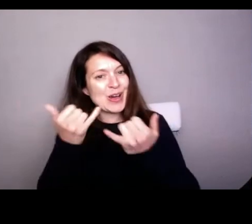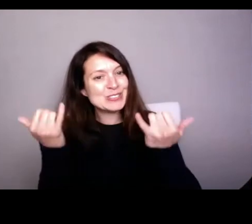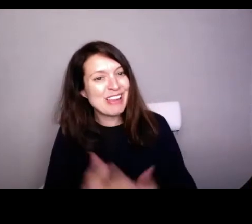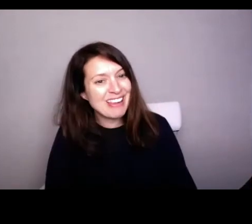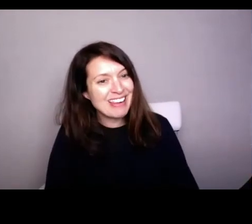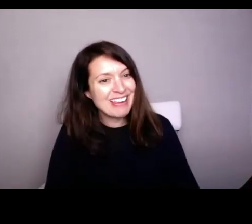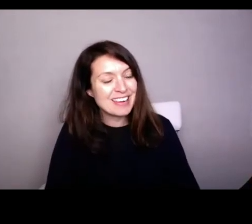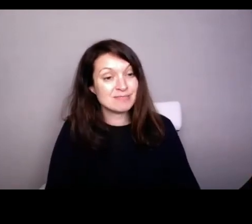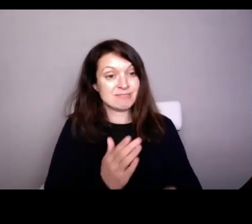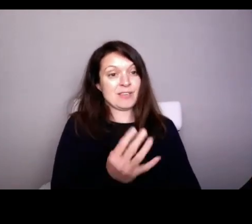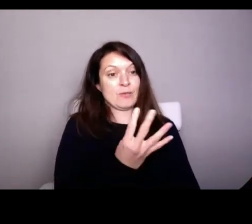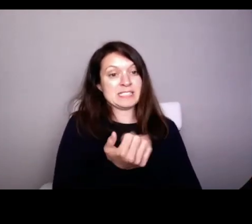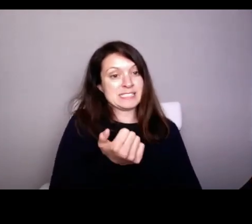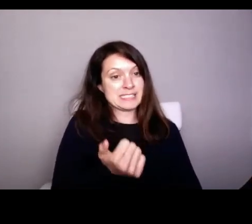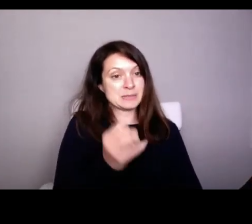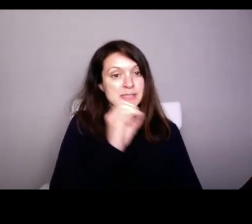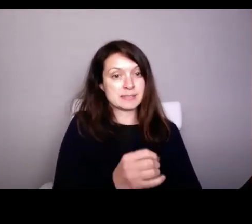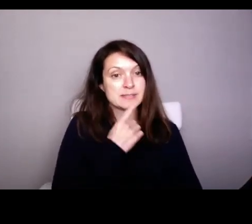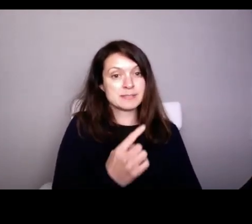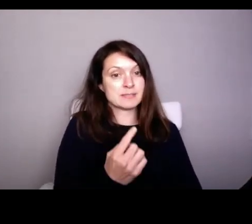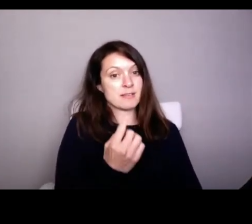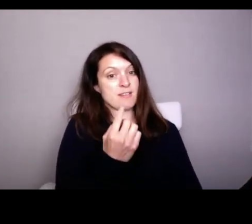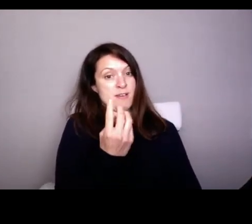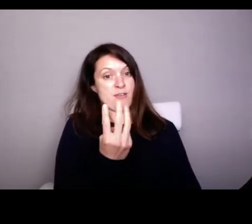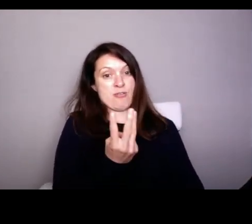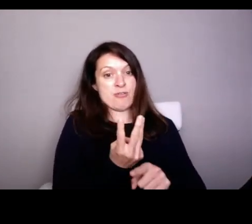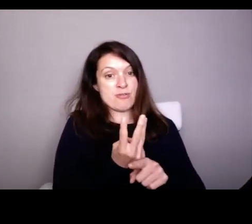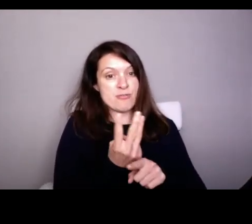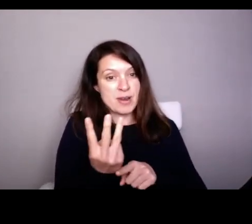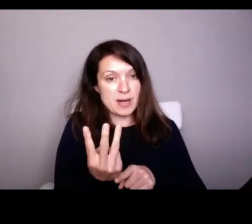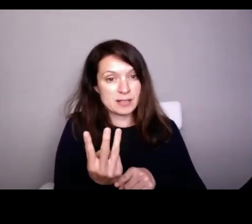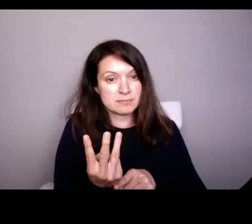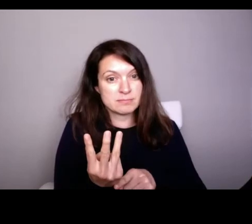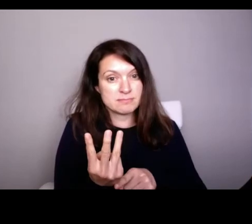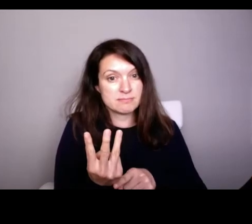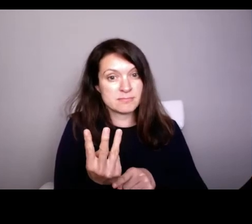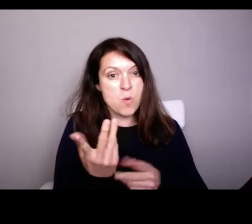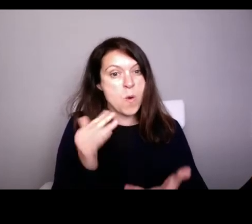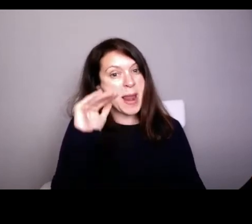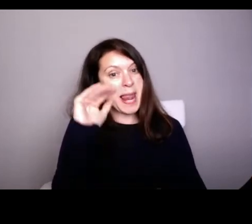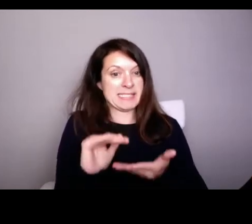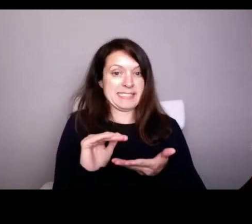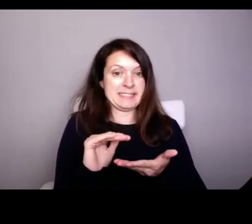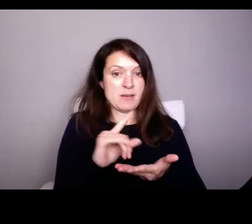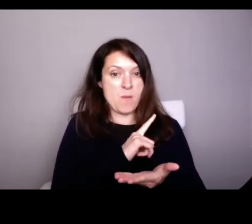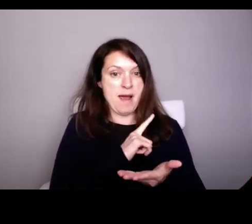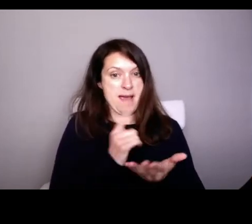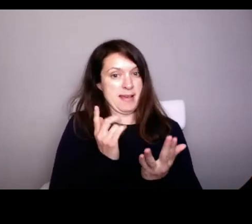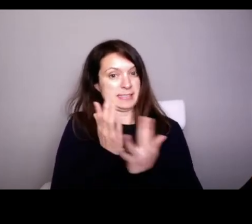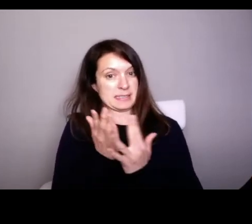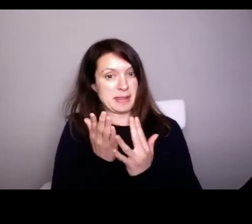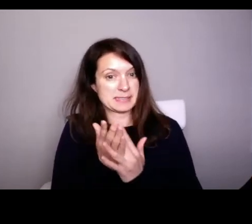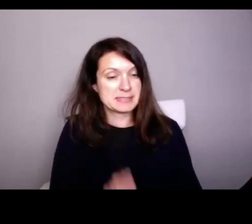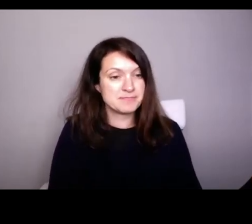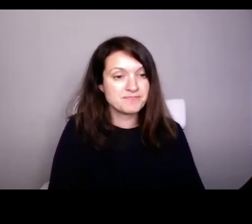less out of 10 for accessibility. 40% felt their time to join a group was limited due to medical or health commitments,